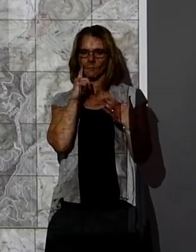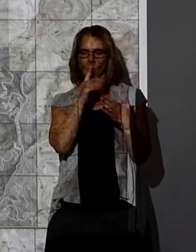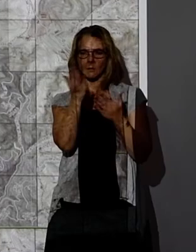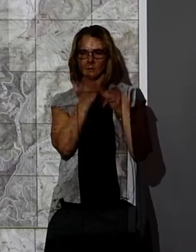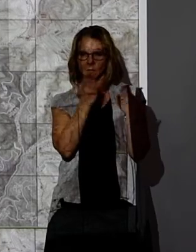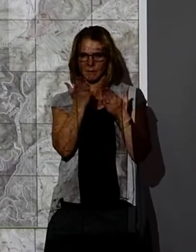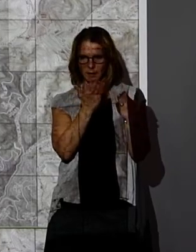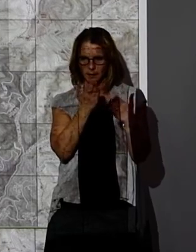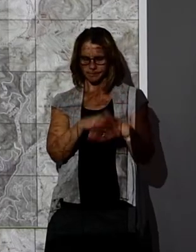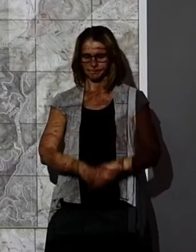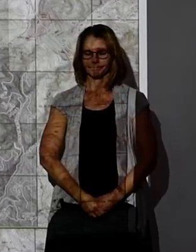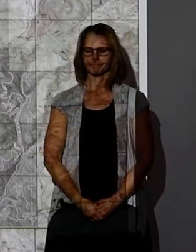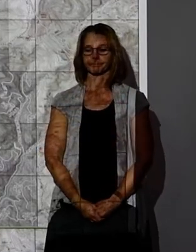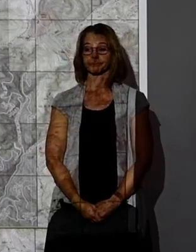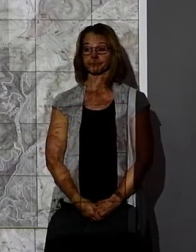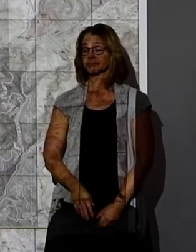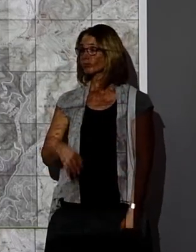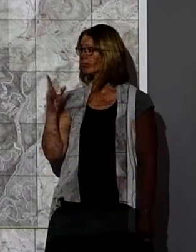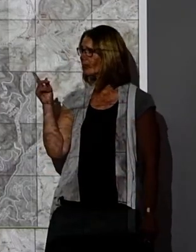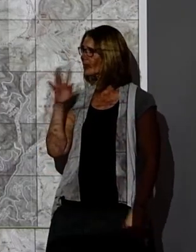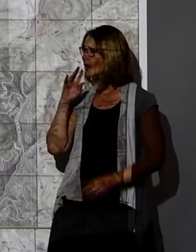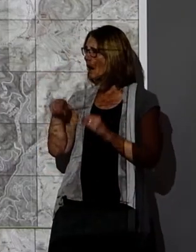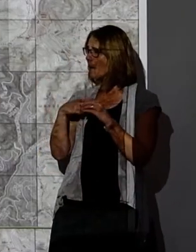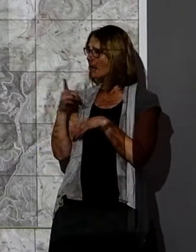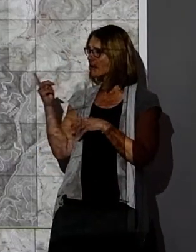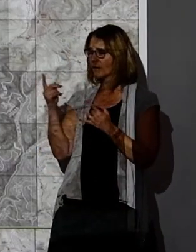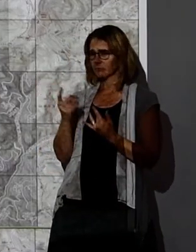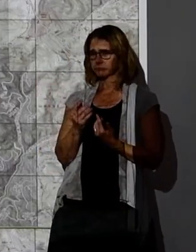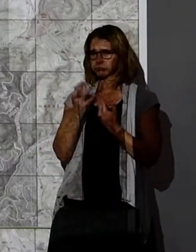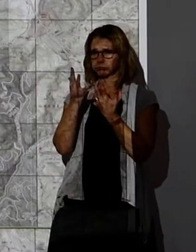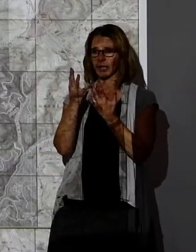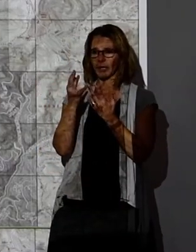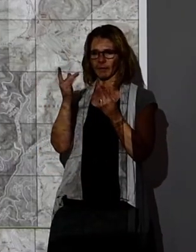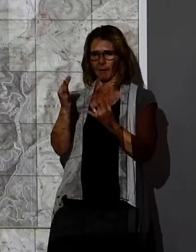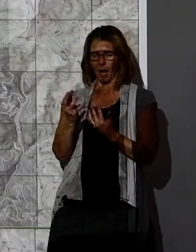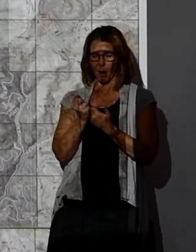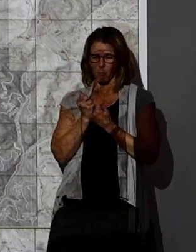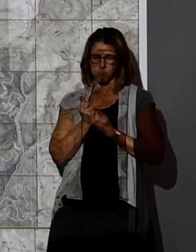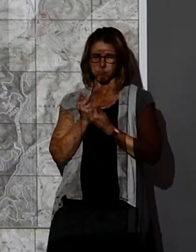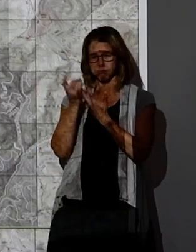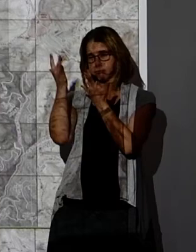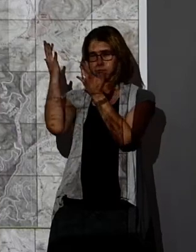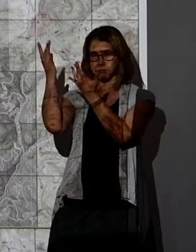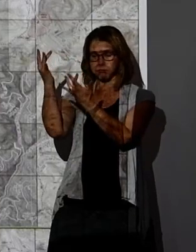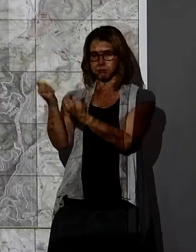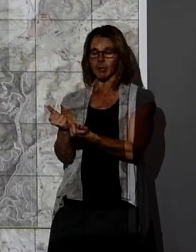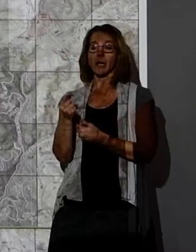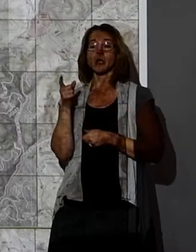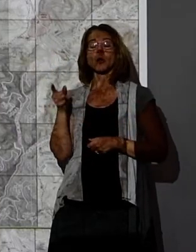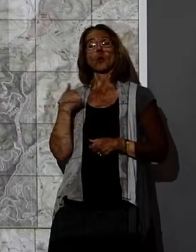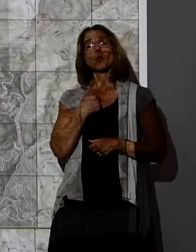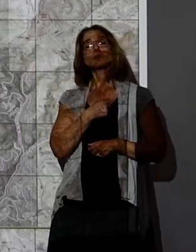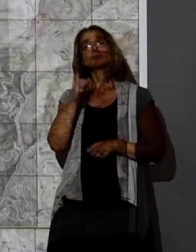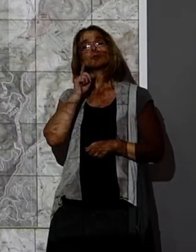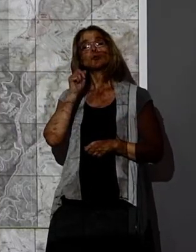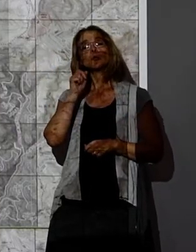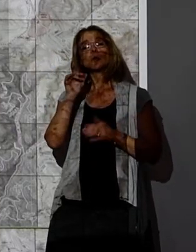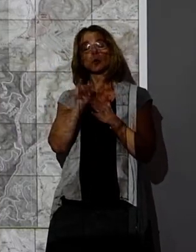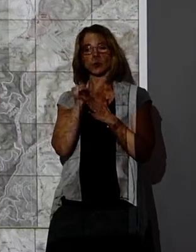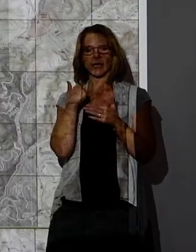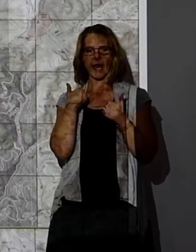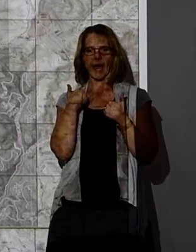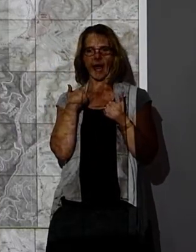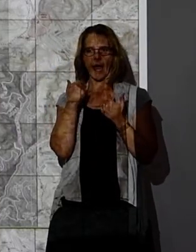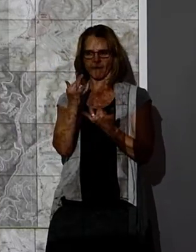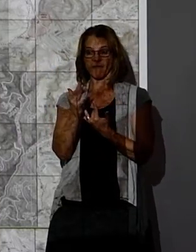So we talked a little bit about this fire over the last 2 days, and it grew up. As we heard, we had extreme fire behavior,